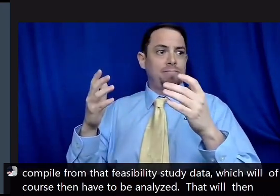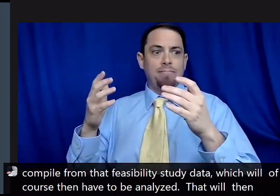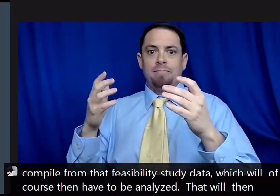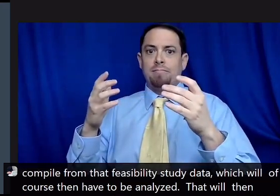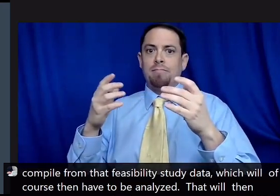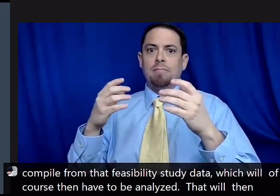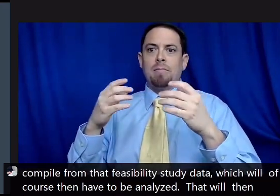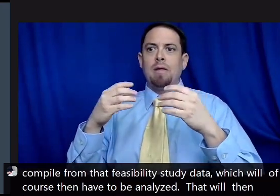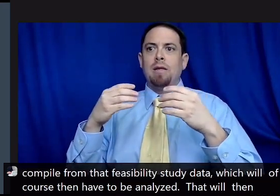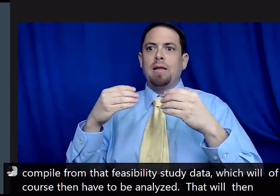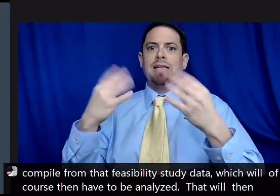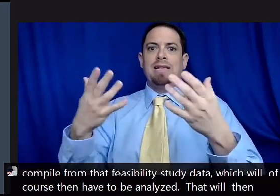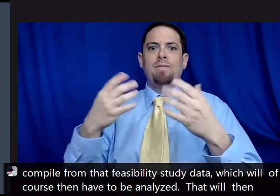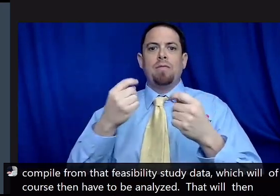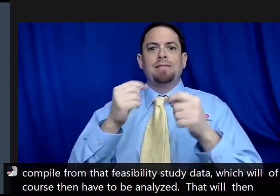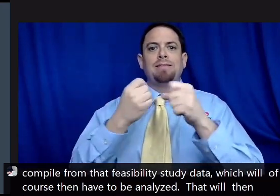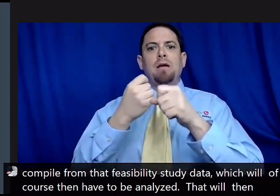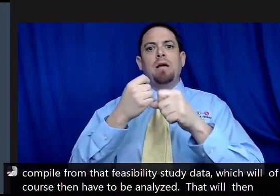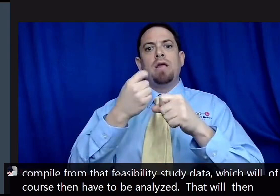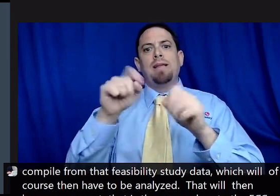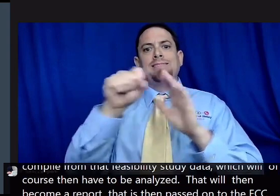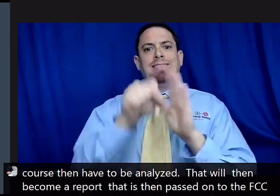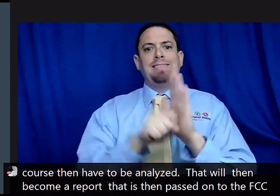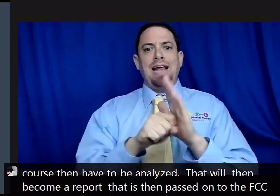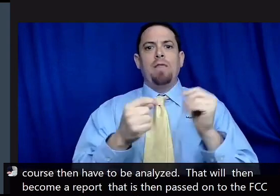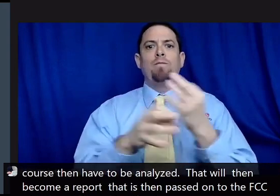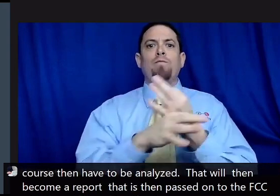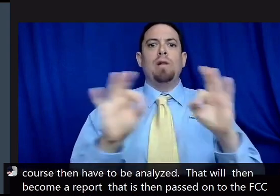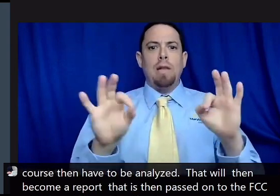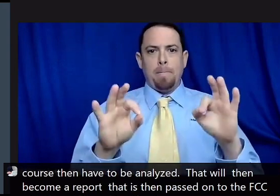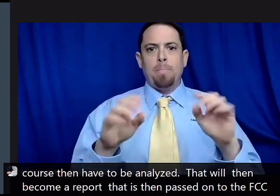why we need to move to a UTAP platform